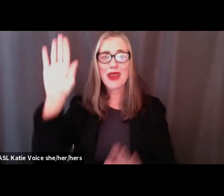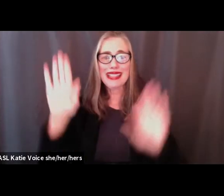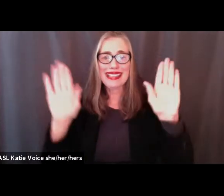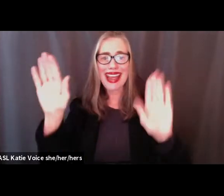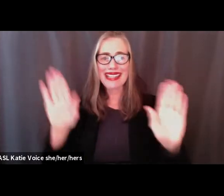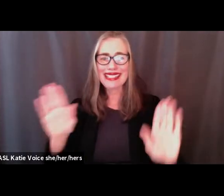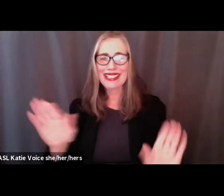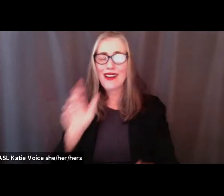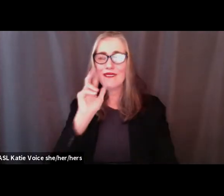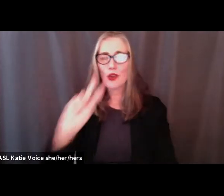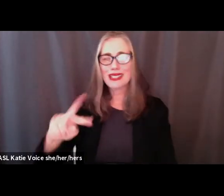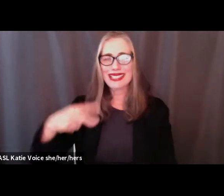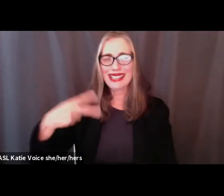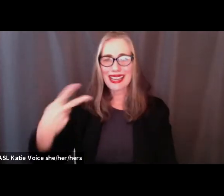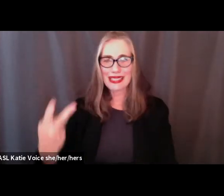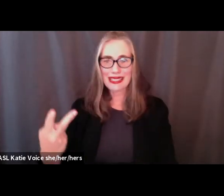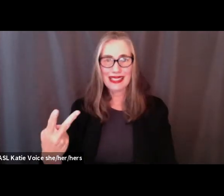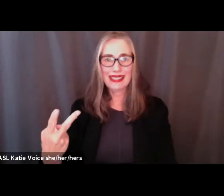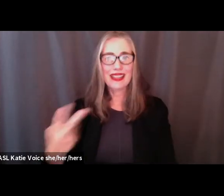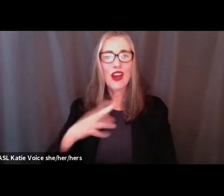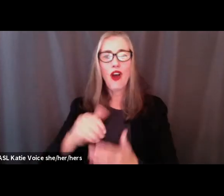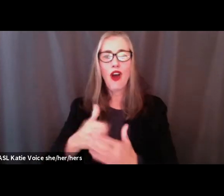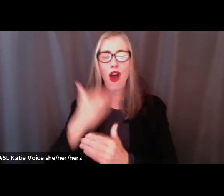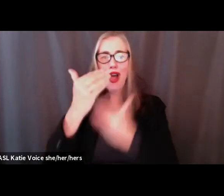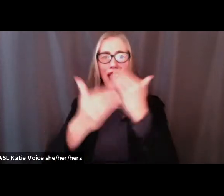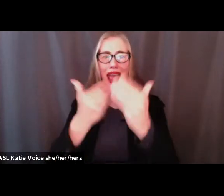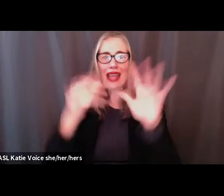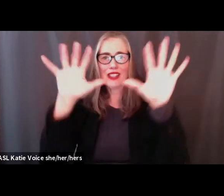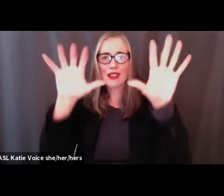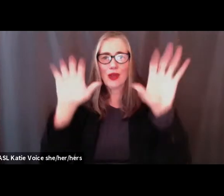so it's seconded. Let's lower all hands.